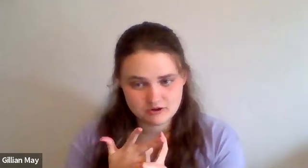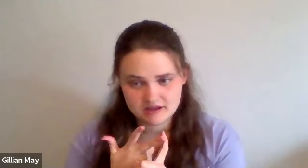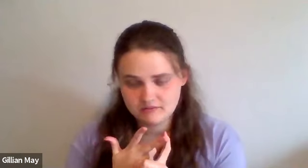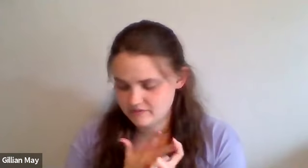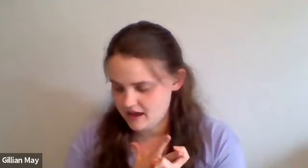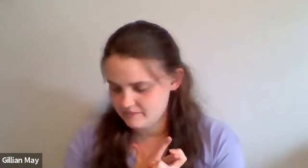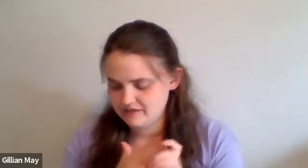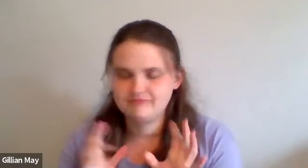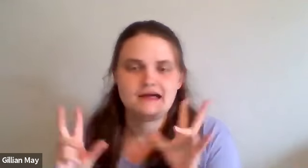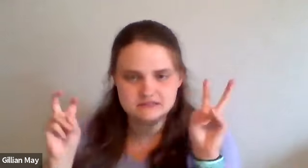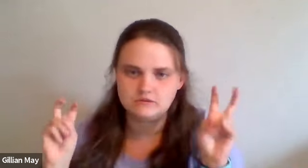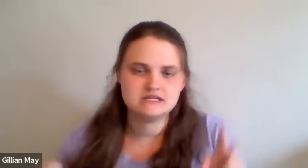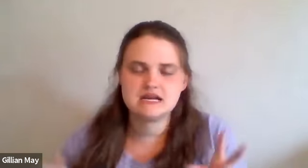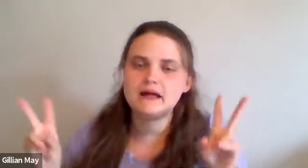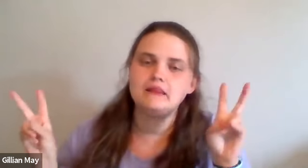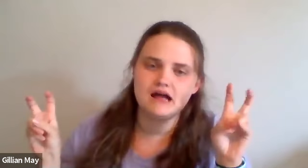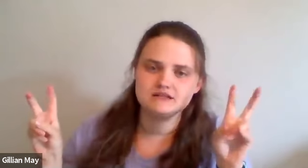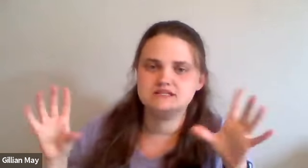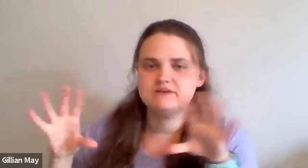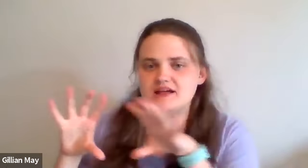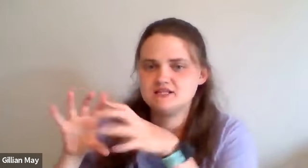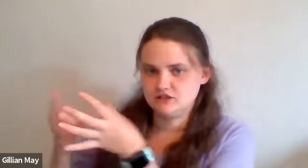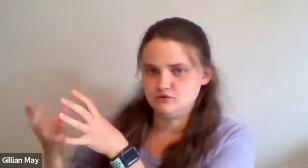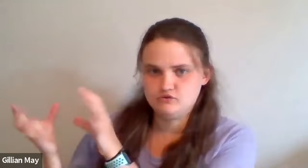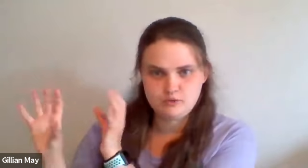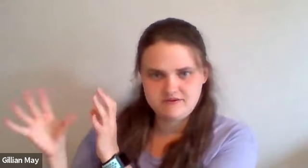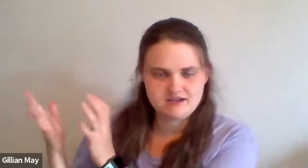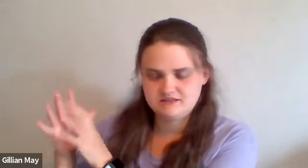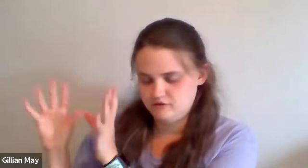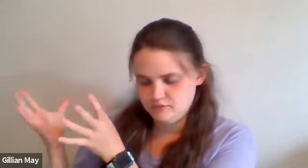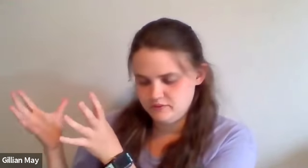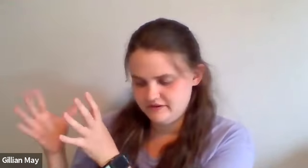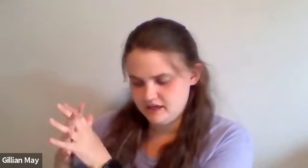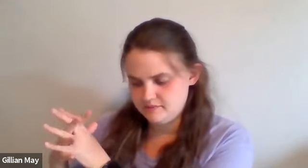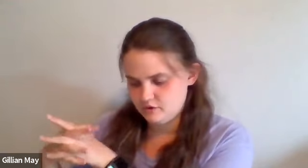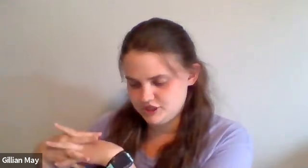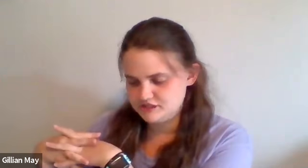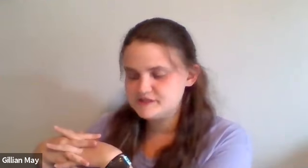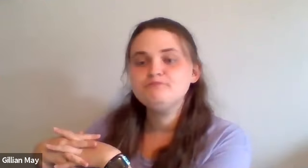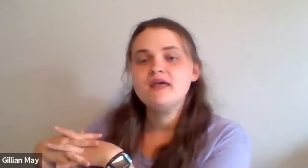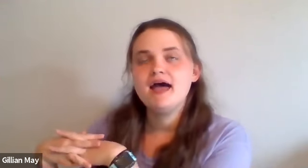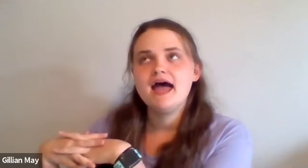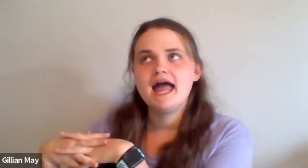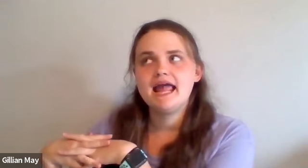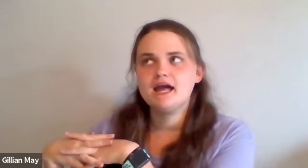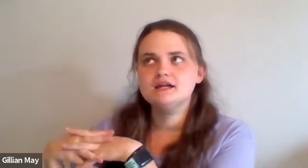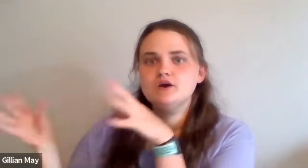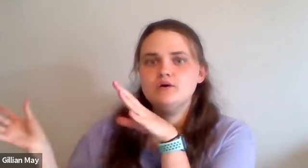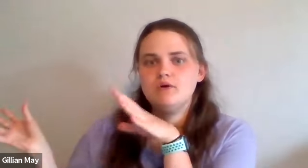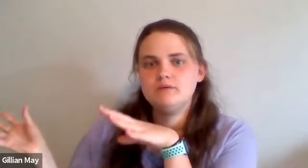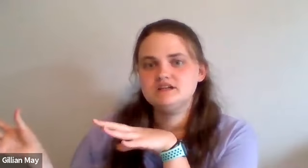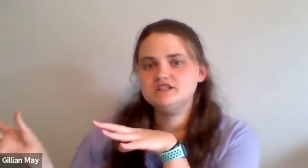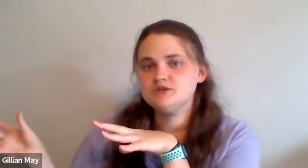one. It's not my last one. It's my last little group of game questions. And what we can do